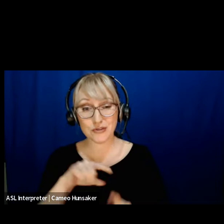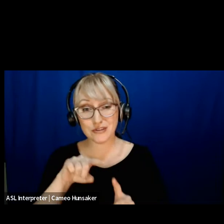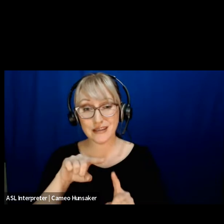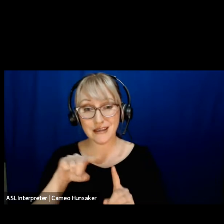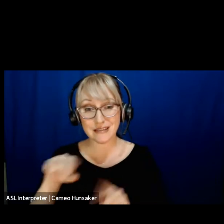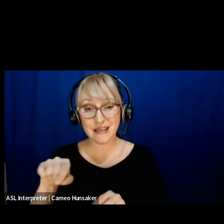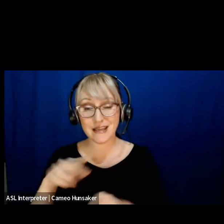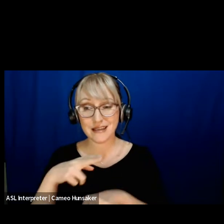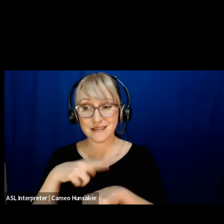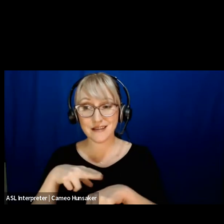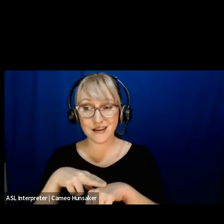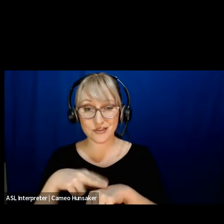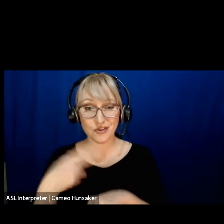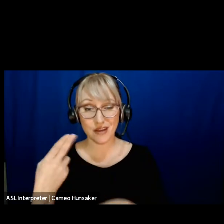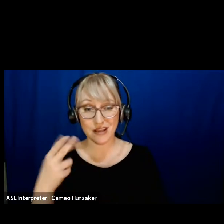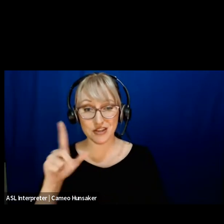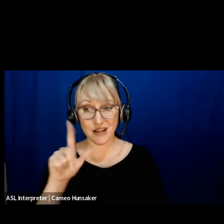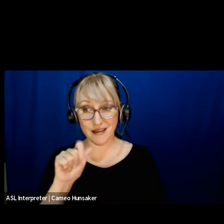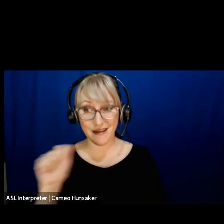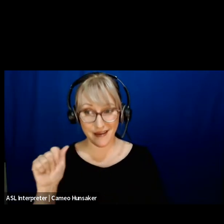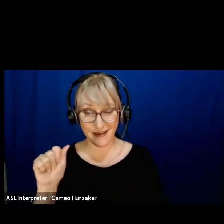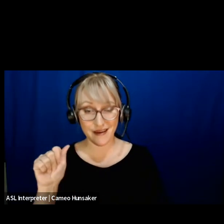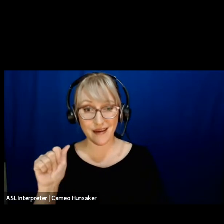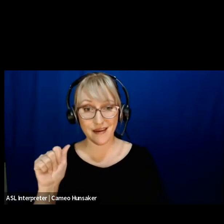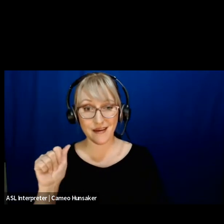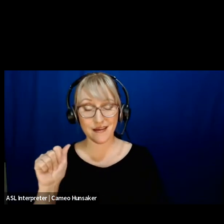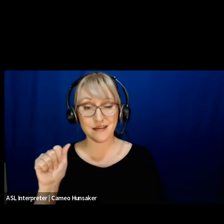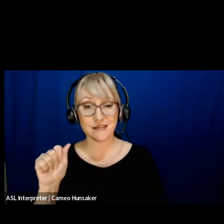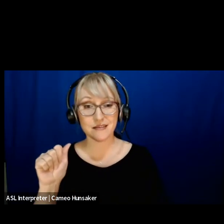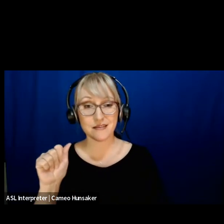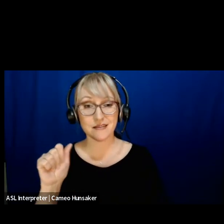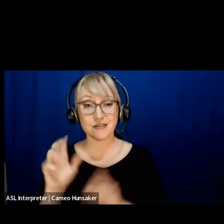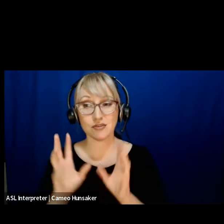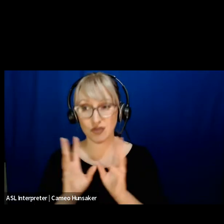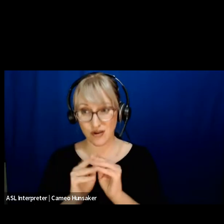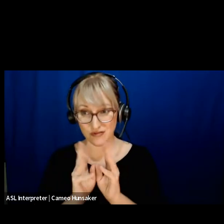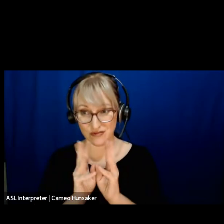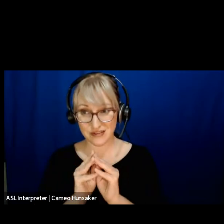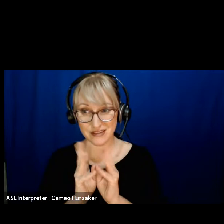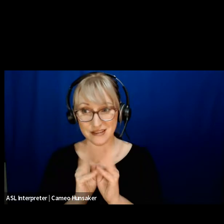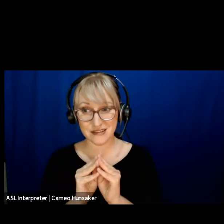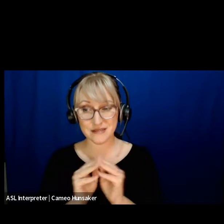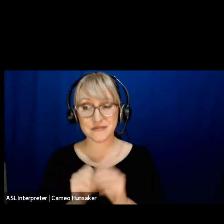the National HLAA, and we do have